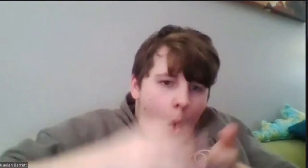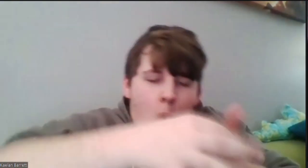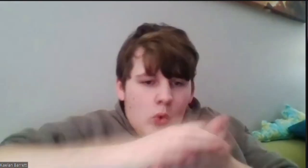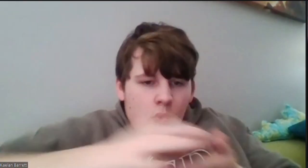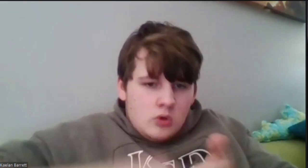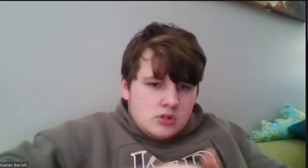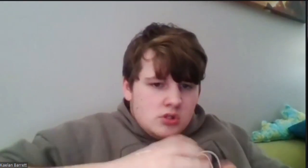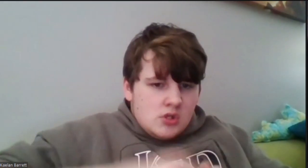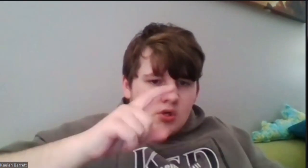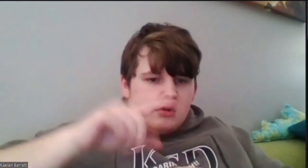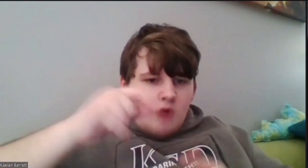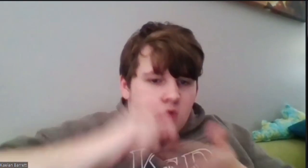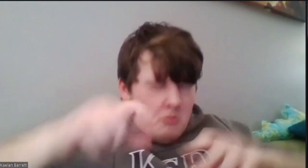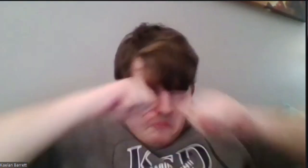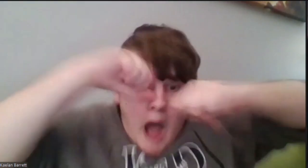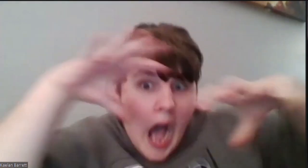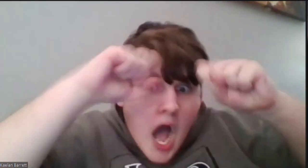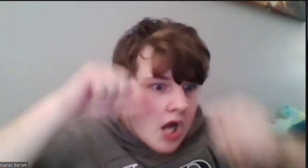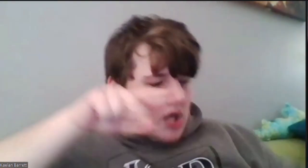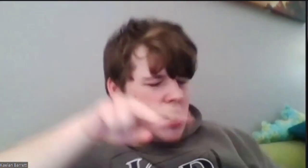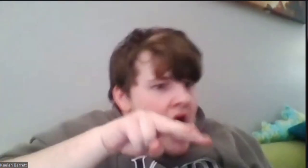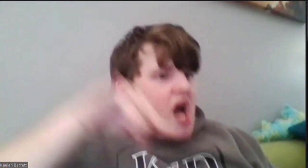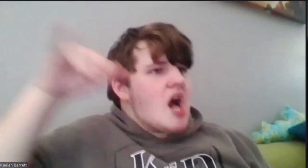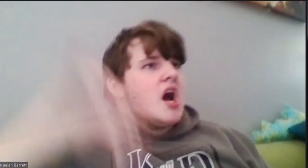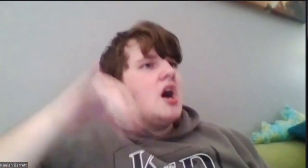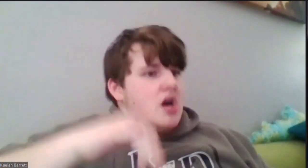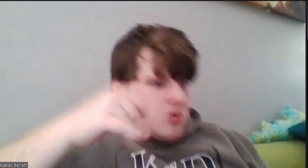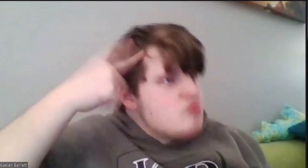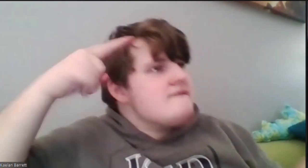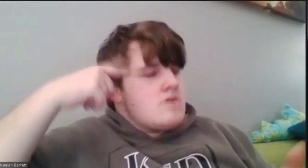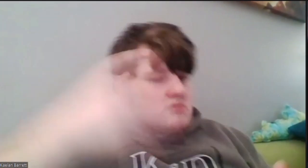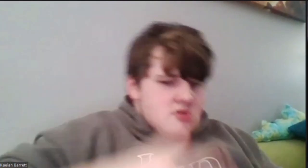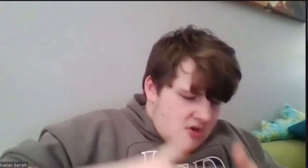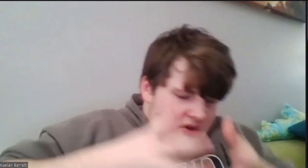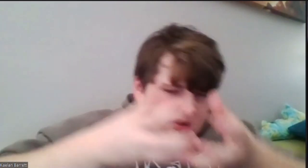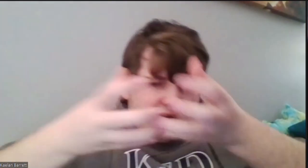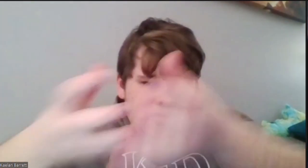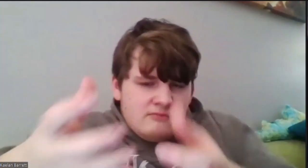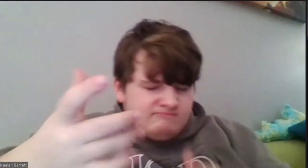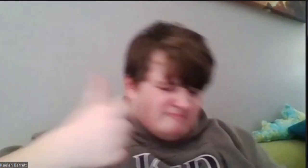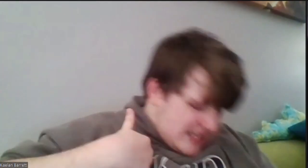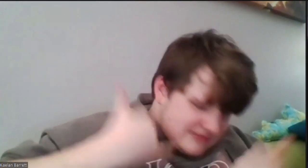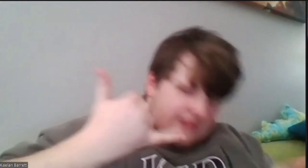And he gives him a heavy bag filled with gold coins. Shocked his assistant is, and he's very grateful to see the